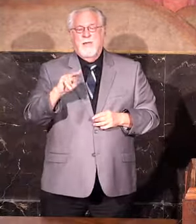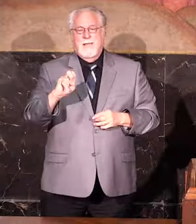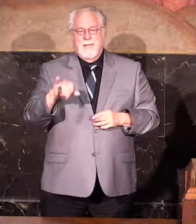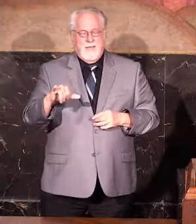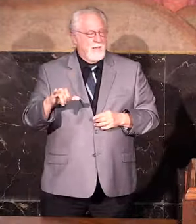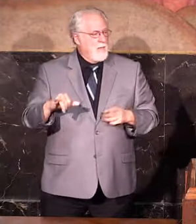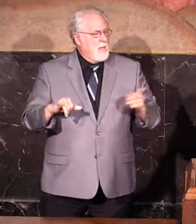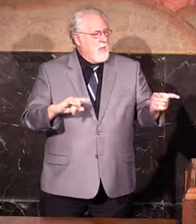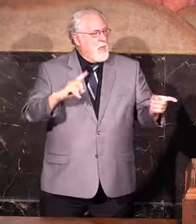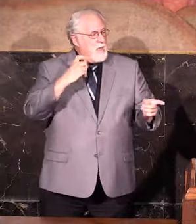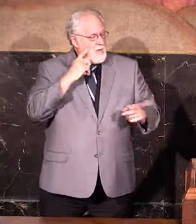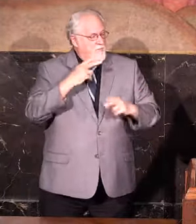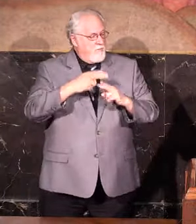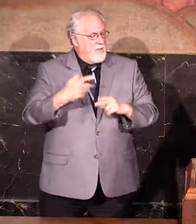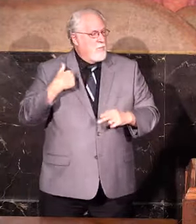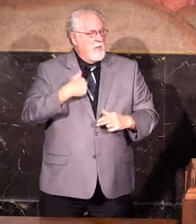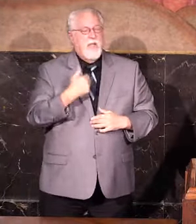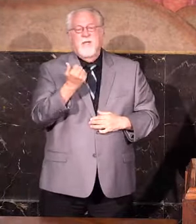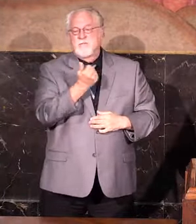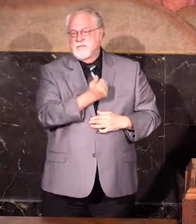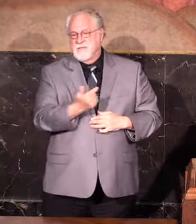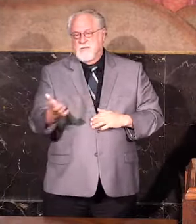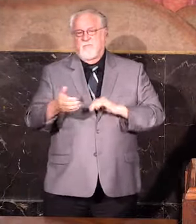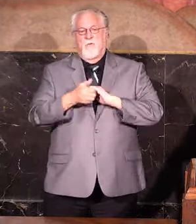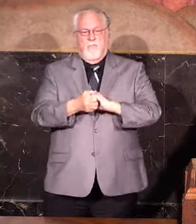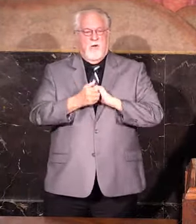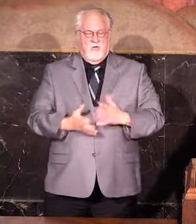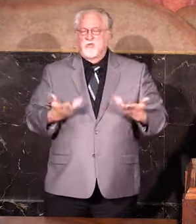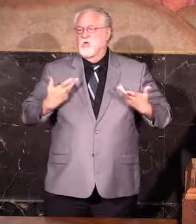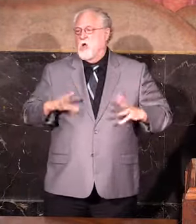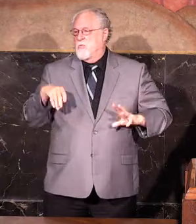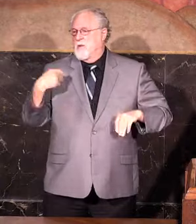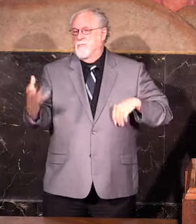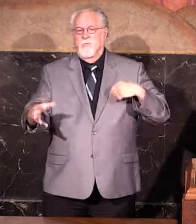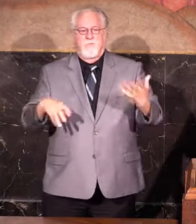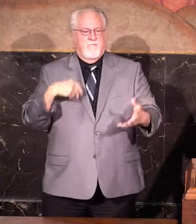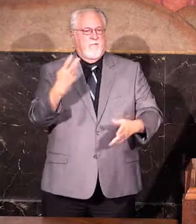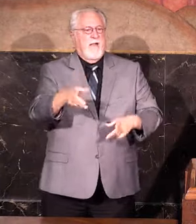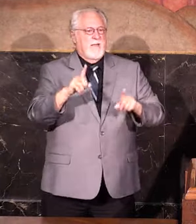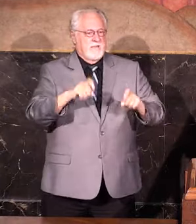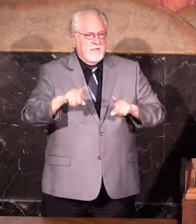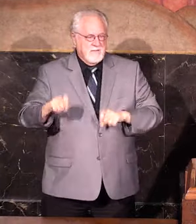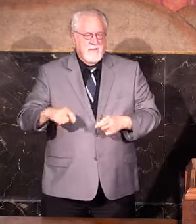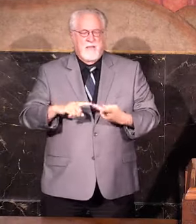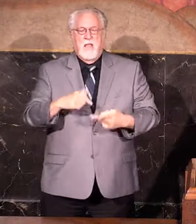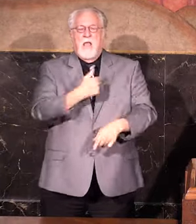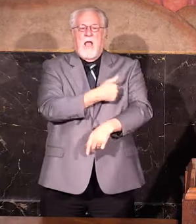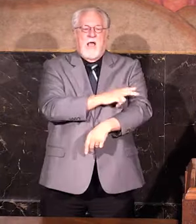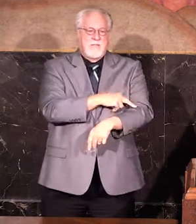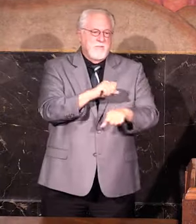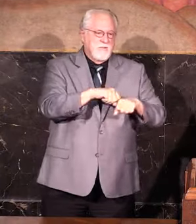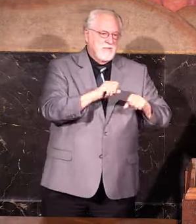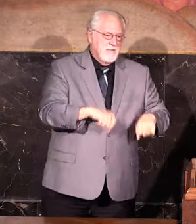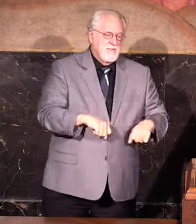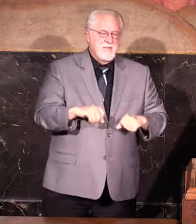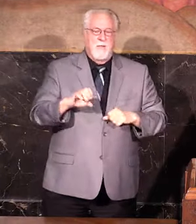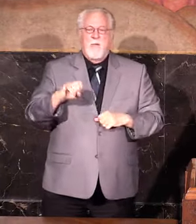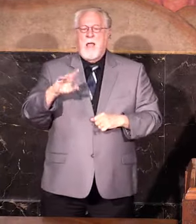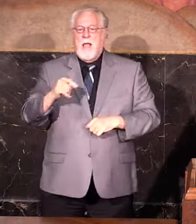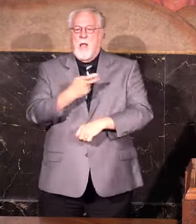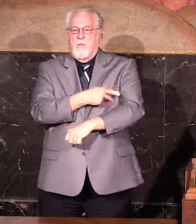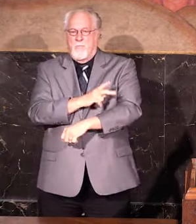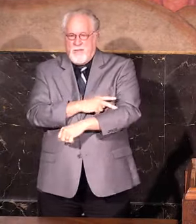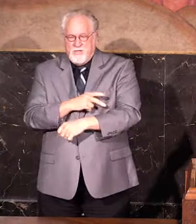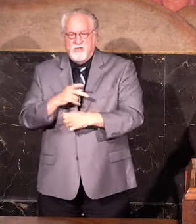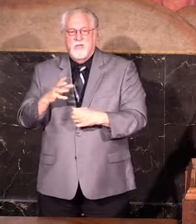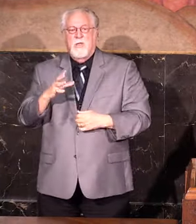As the governor mentioned, we have multiple community partners who are already providing testing in the community. So the hospital systems, our outpatient community clinics,